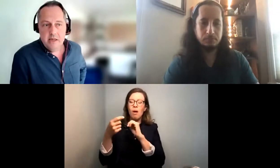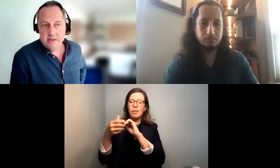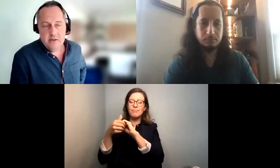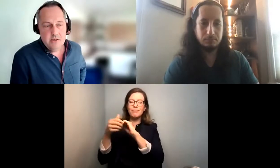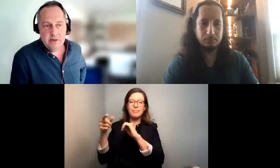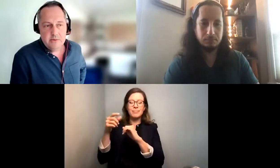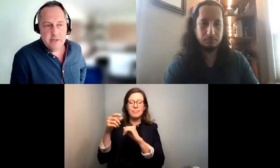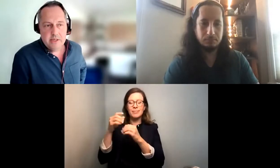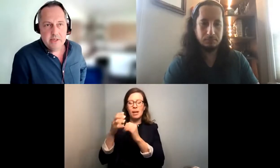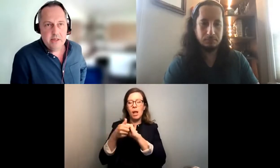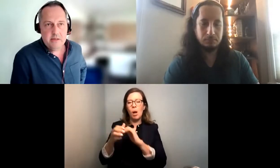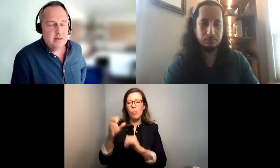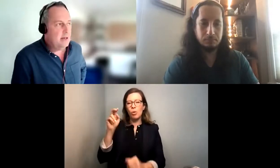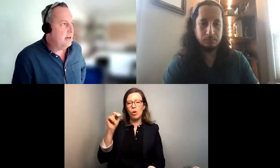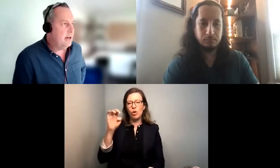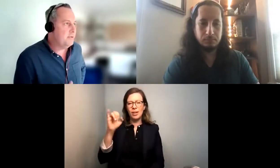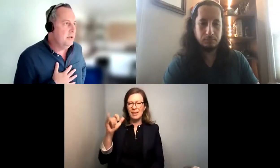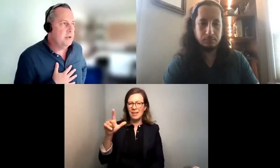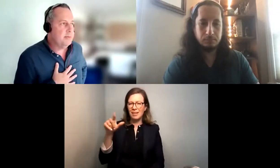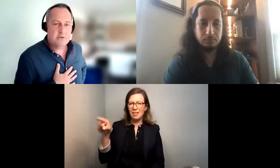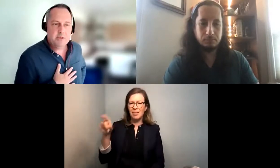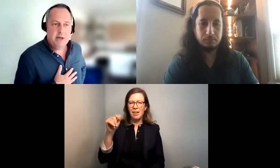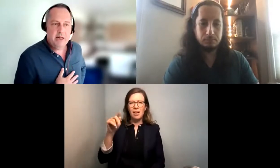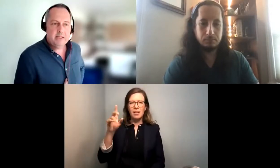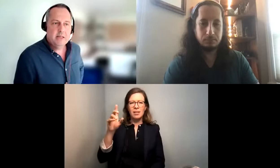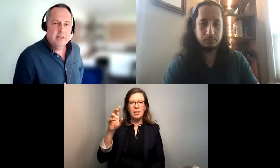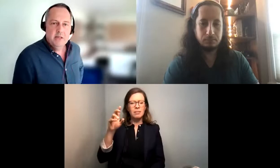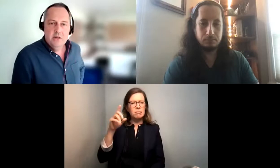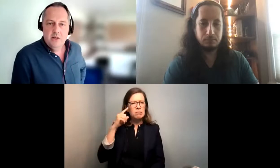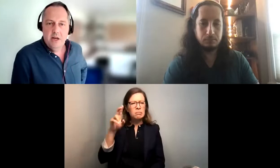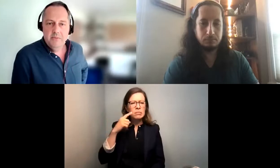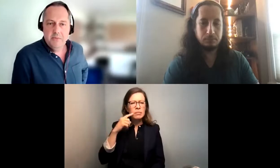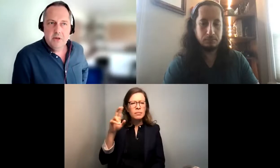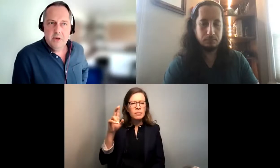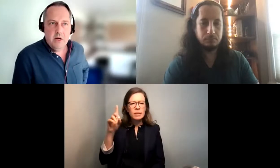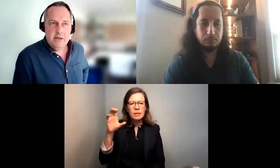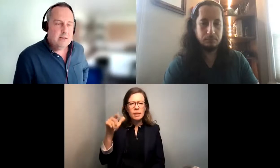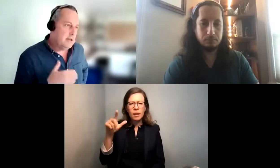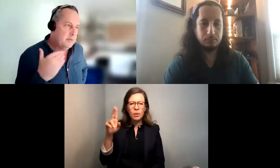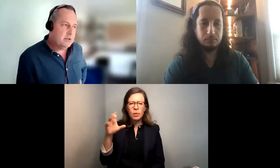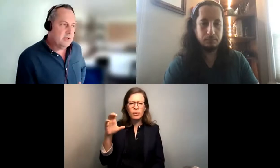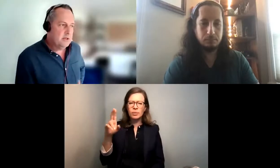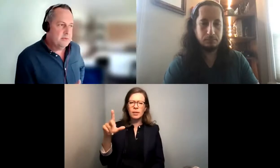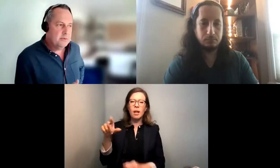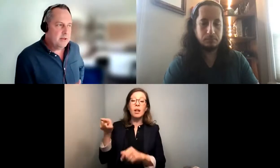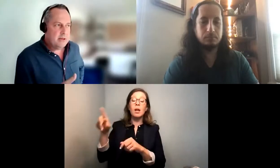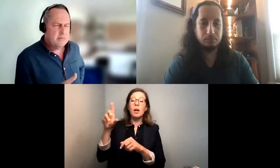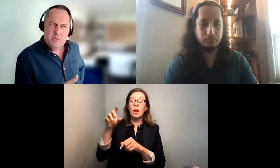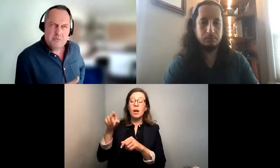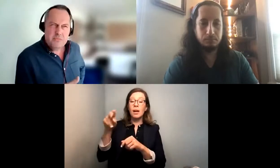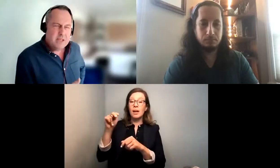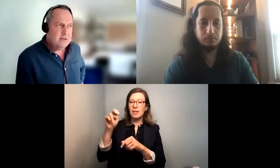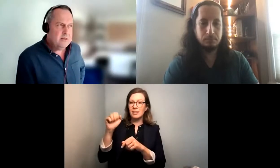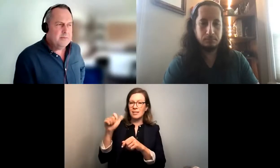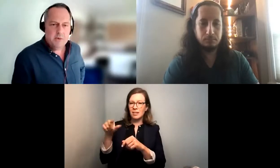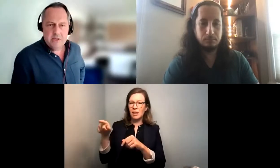has an undergraduate degree, and I have huge amounts of respect that he went to, I think, was